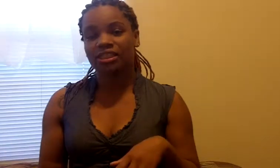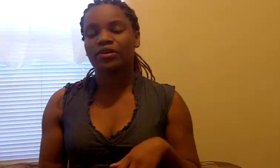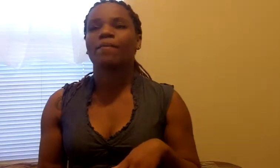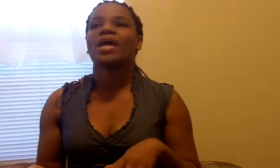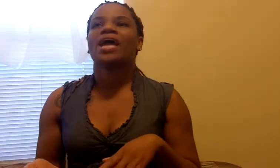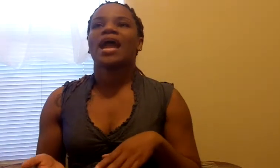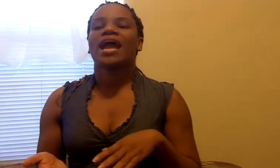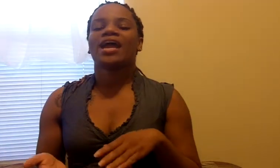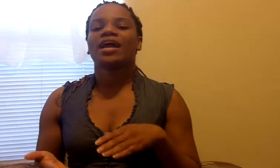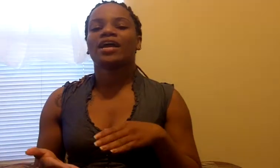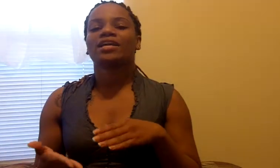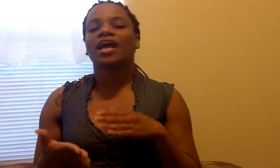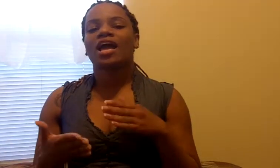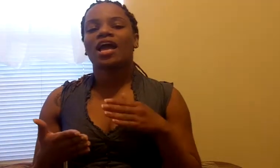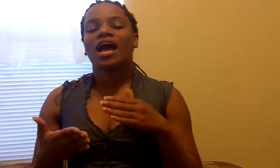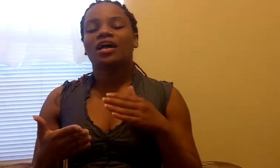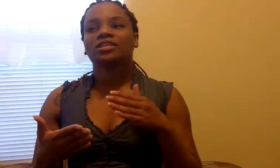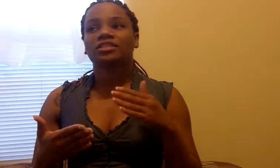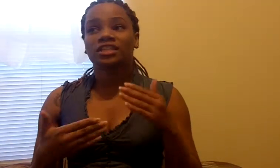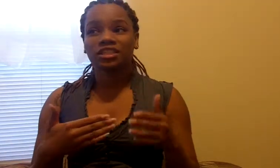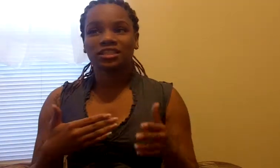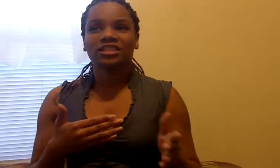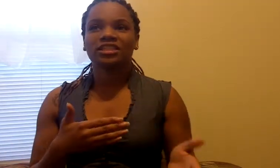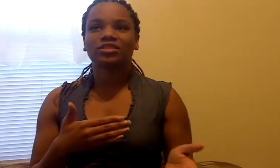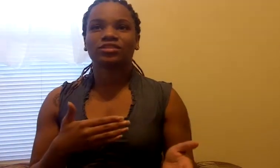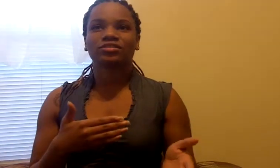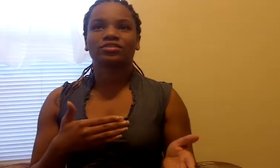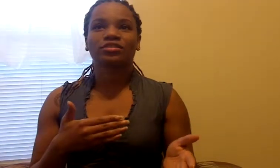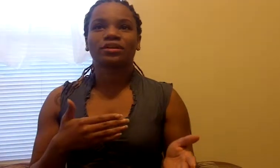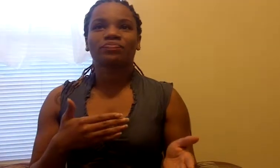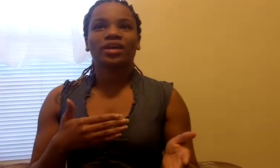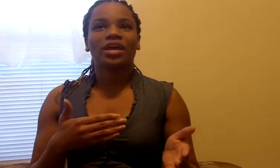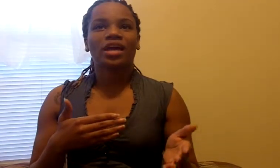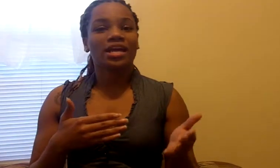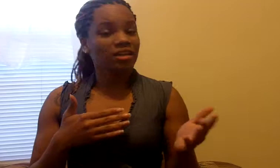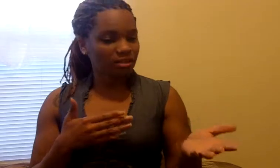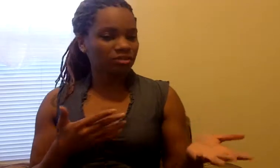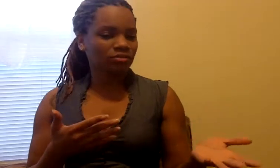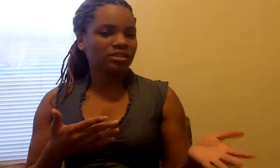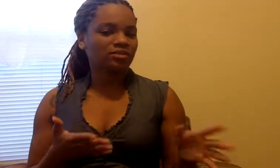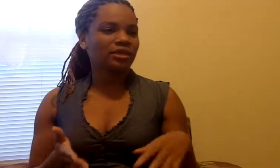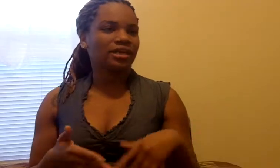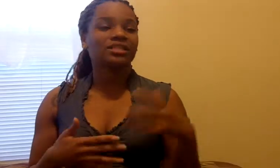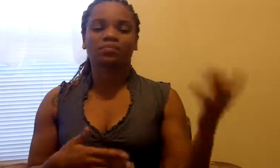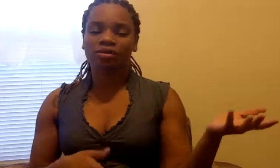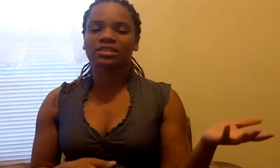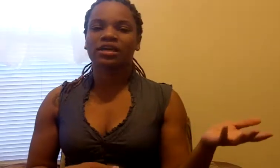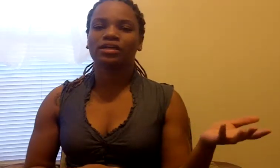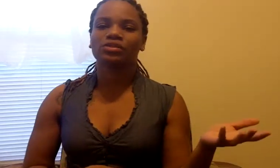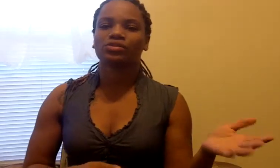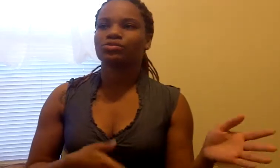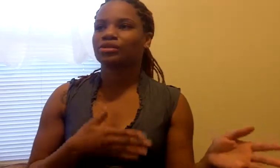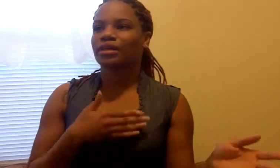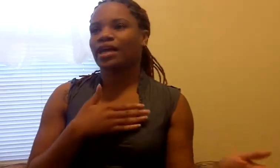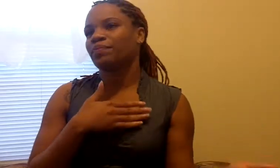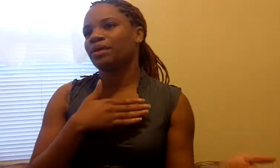system and teaching teachers and other students as well, I guess, and personnel in the school, the